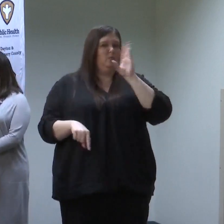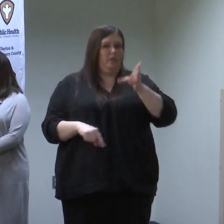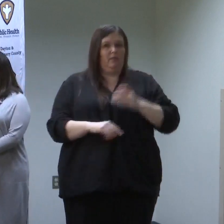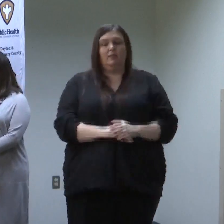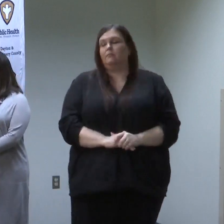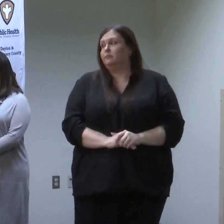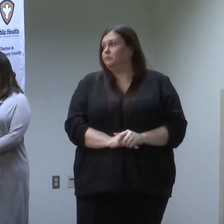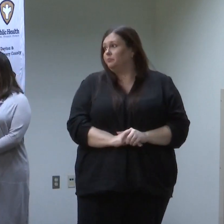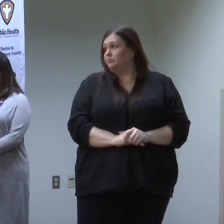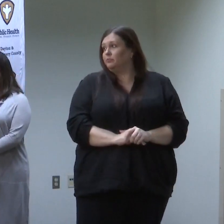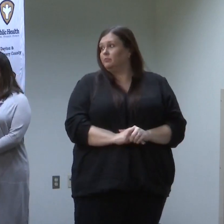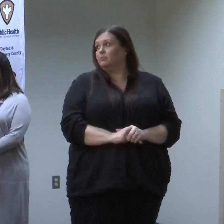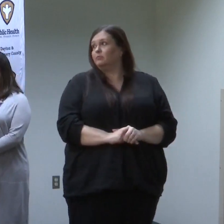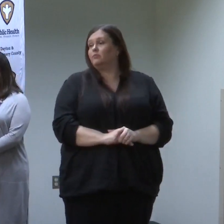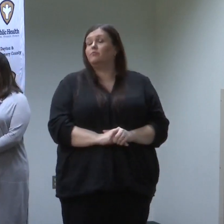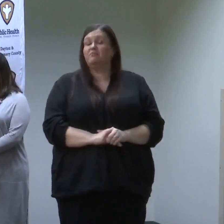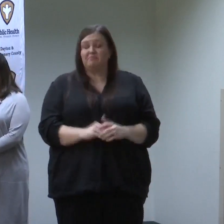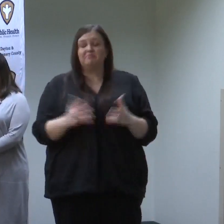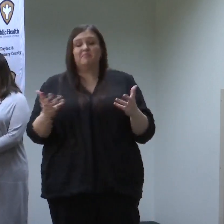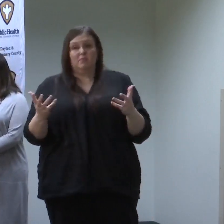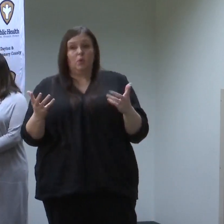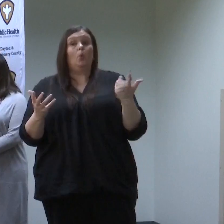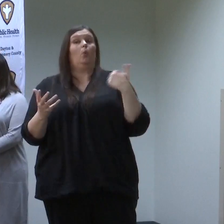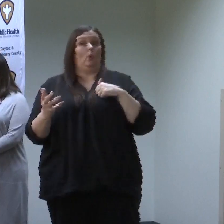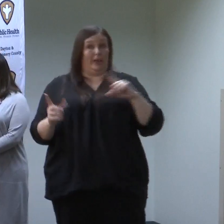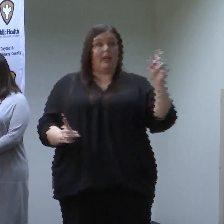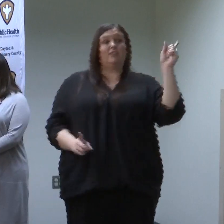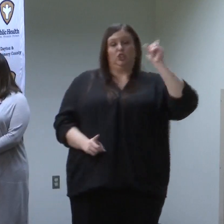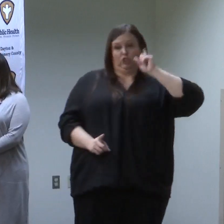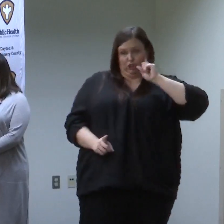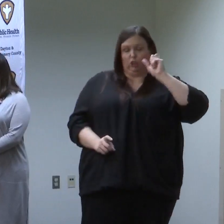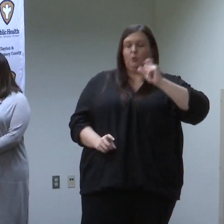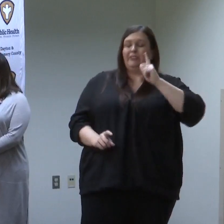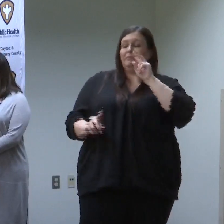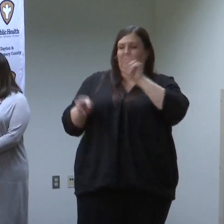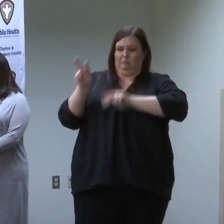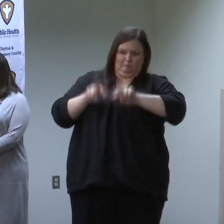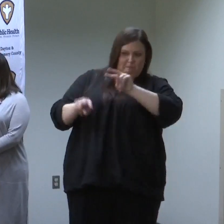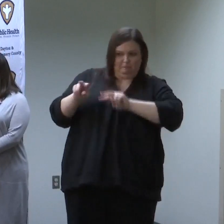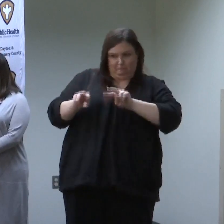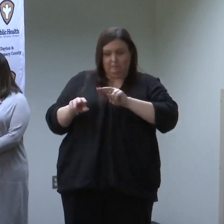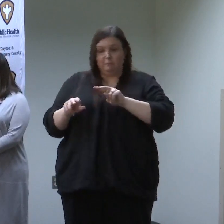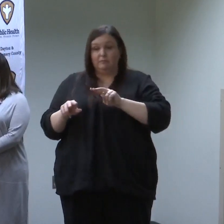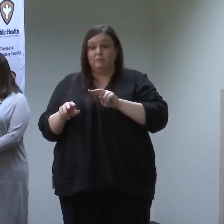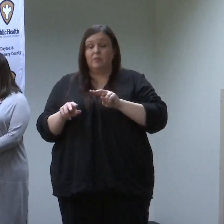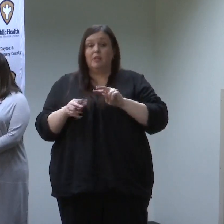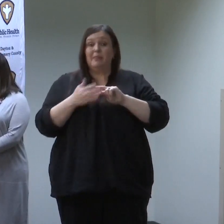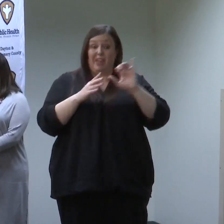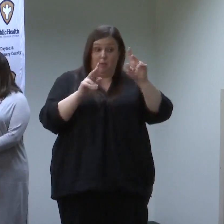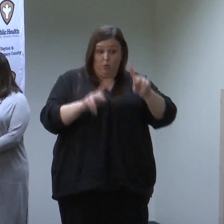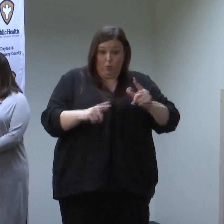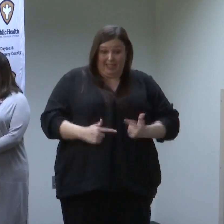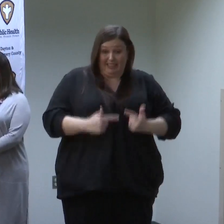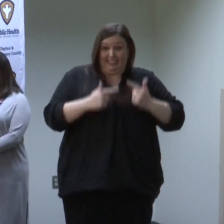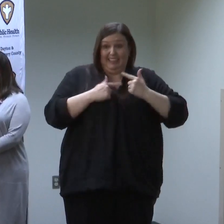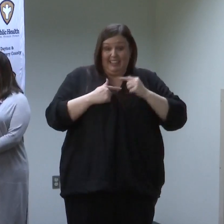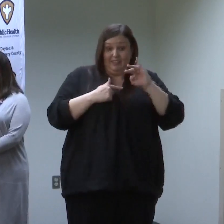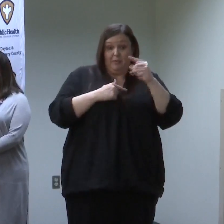We've been informed about that. We know about it. We've been following it. it's not a resident of Montgomery County, so